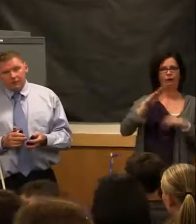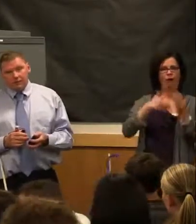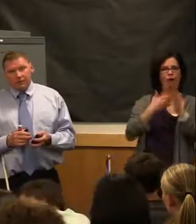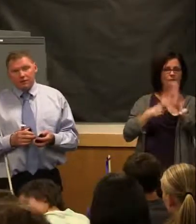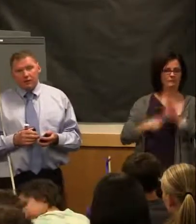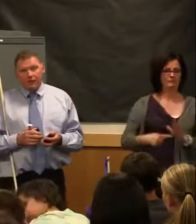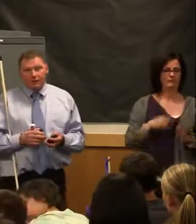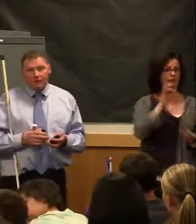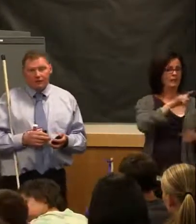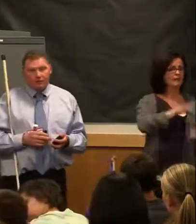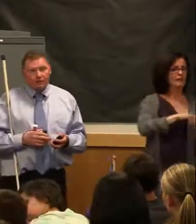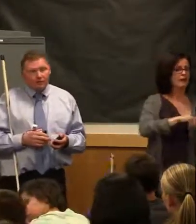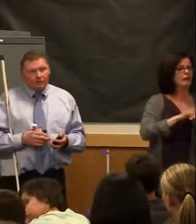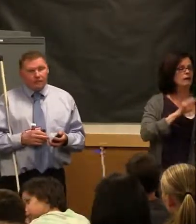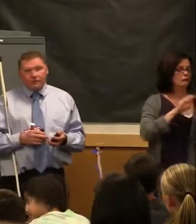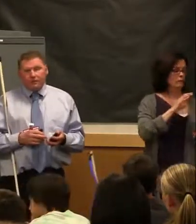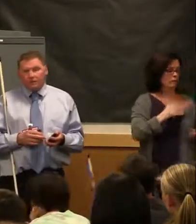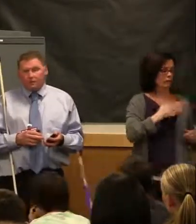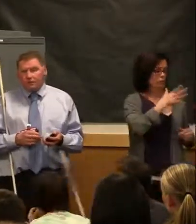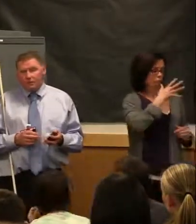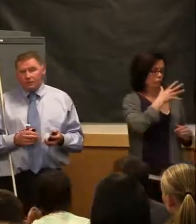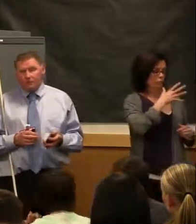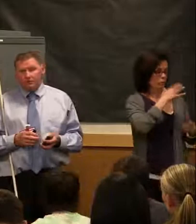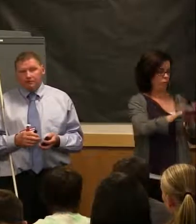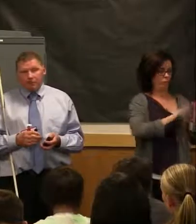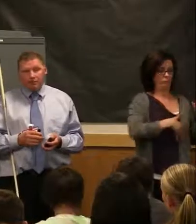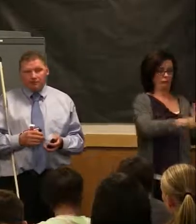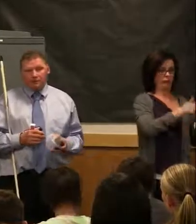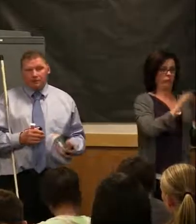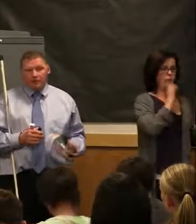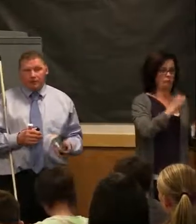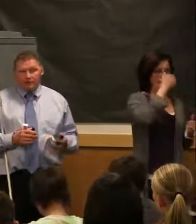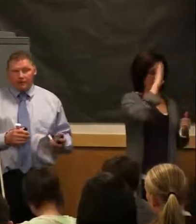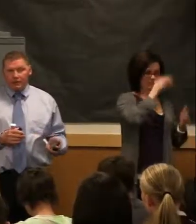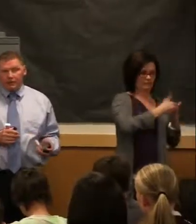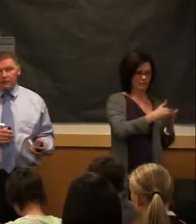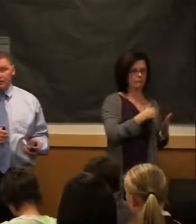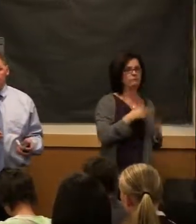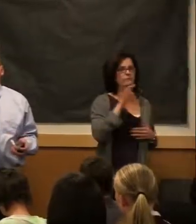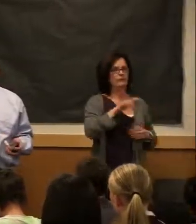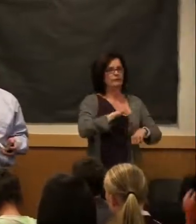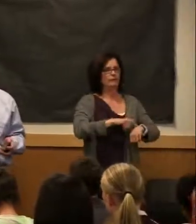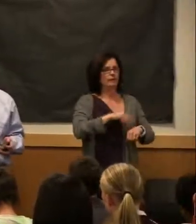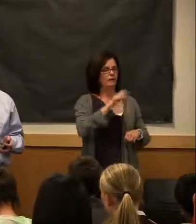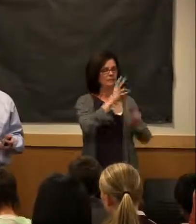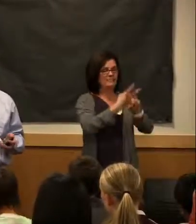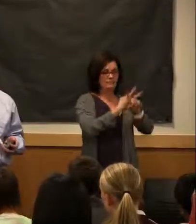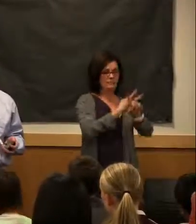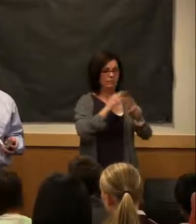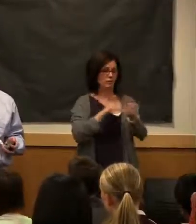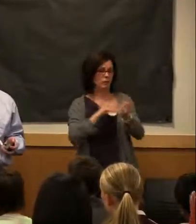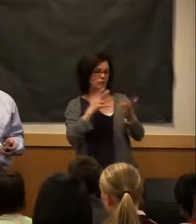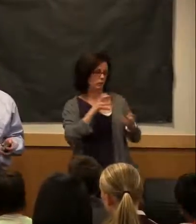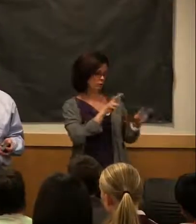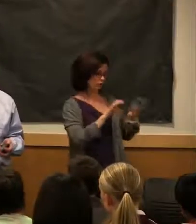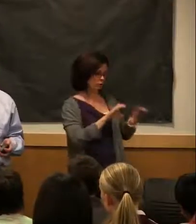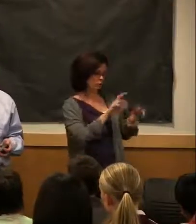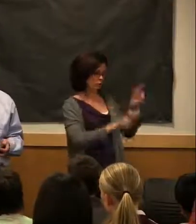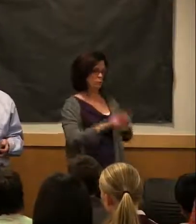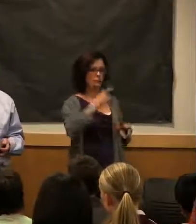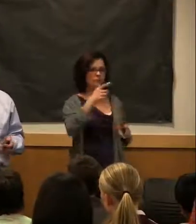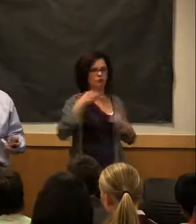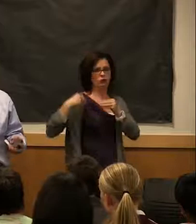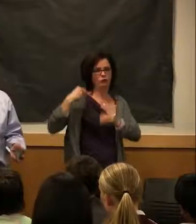pregnant with our oldest son, Gavin. The doctor, at about 7 months, wanted to do genetic testing. And my question to the